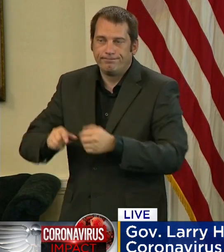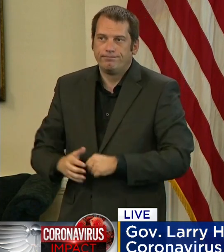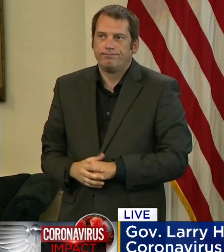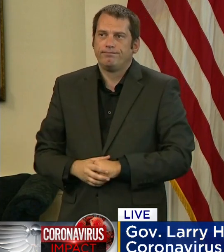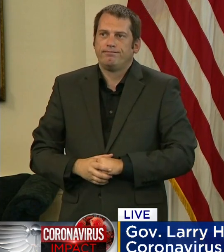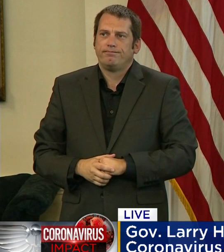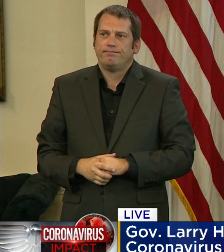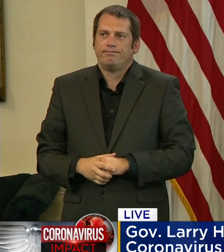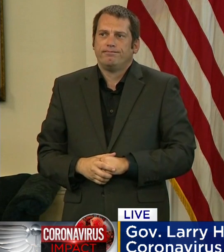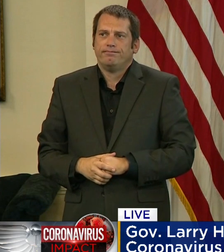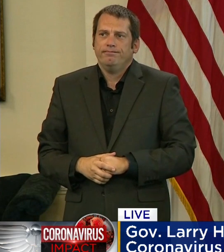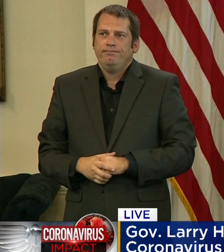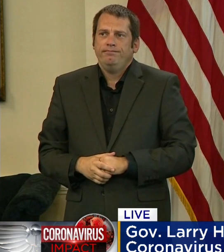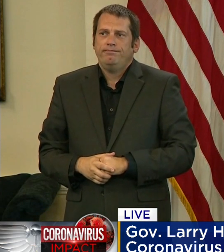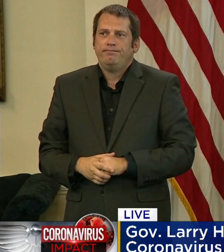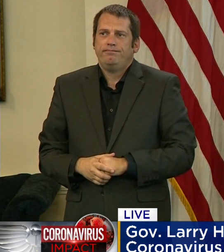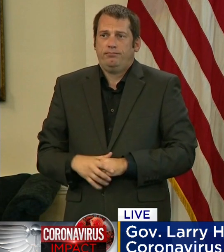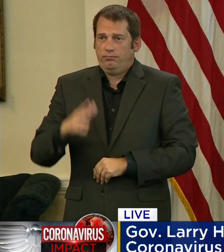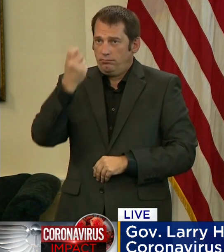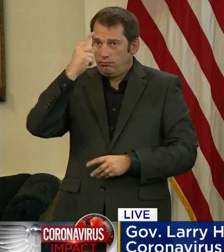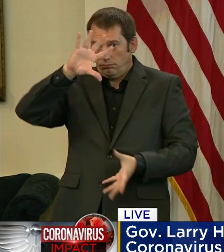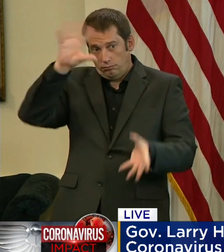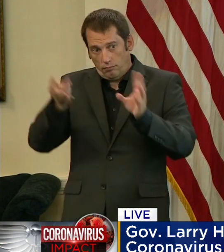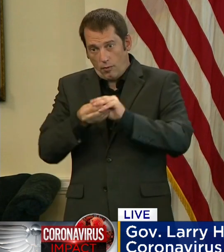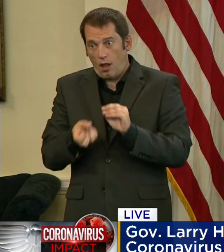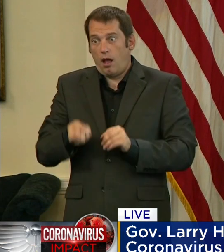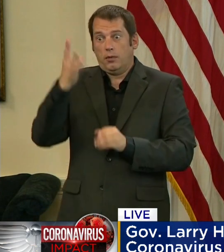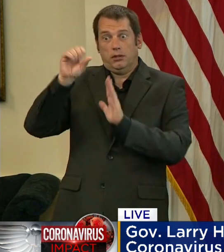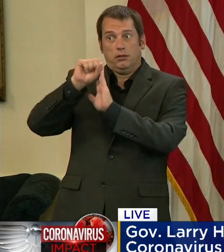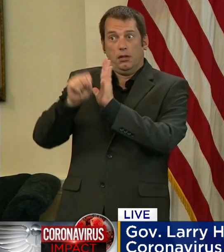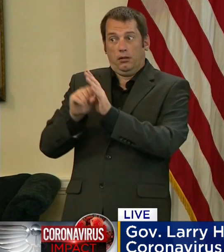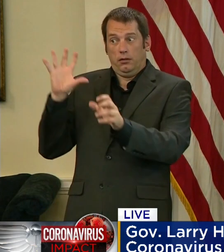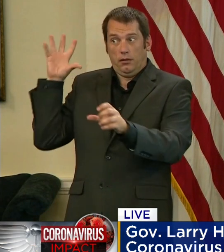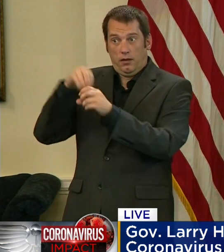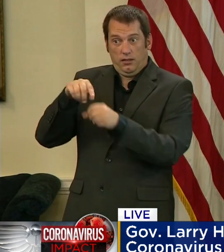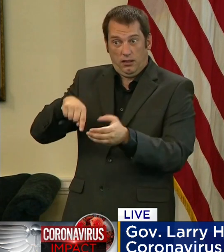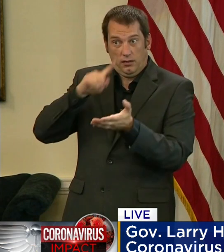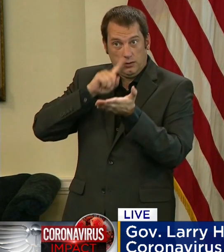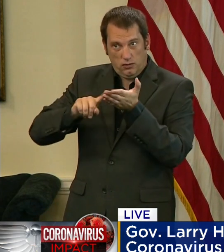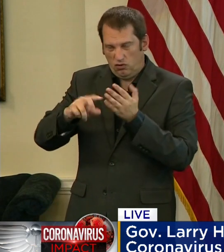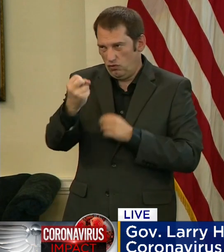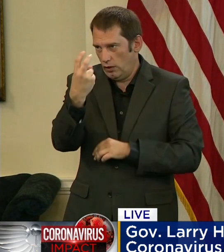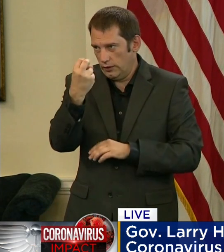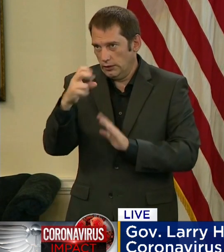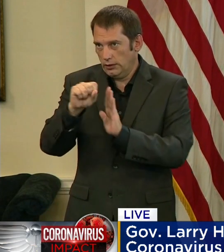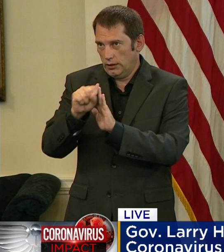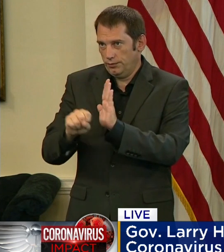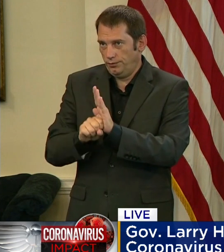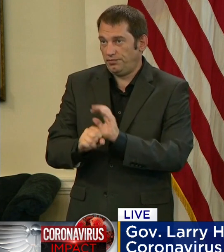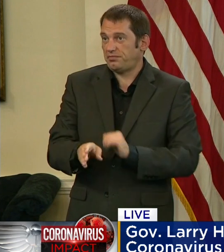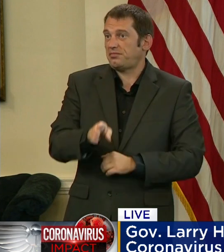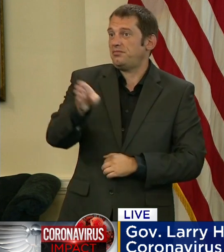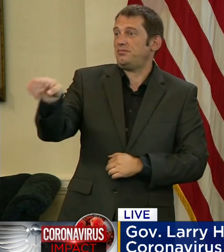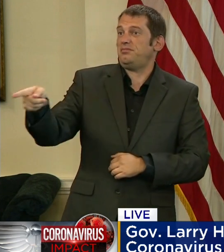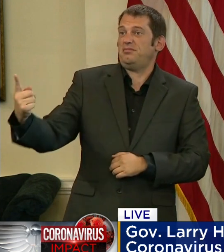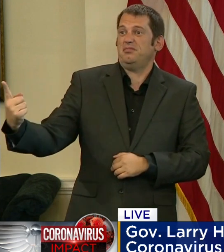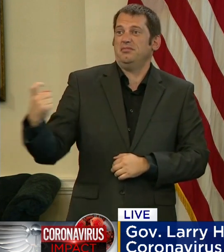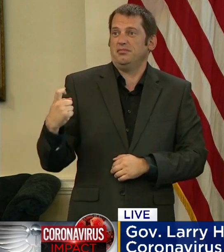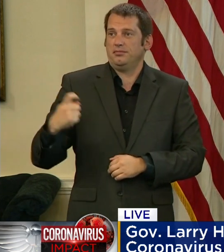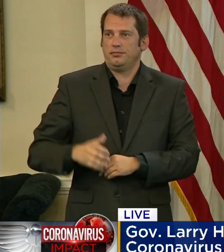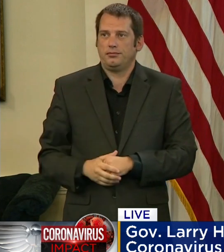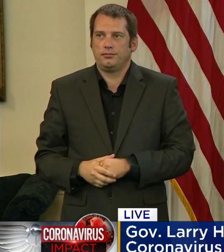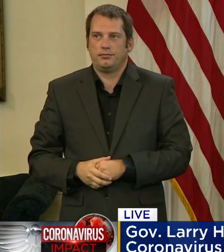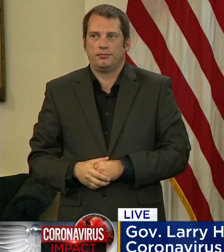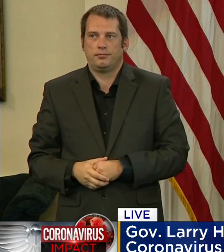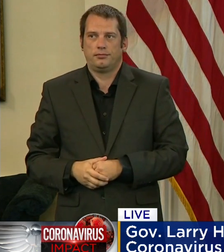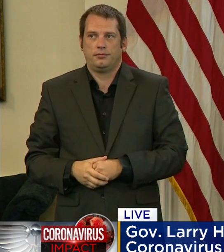other states, a dozen other states. Hey, Governor, roughly a month ago, Secretary Robinson, speaking to a legislative panel, said that the